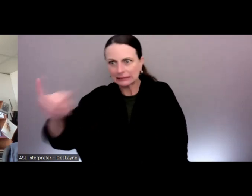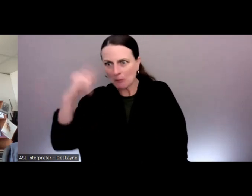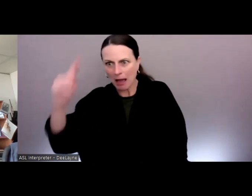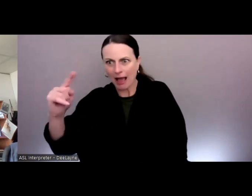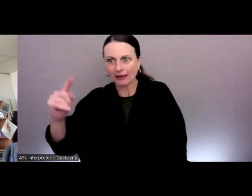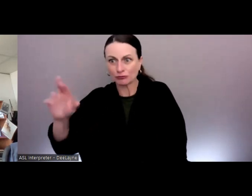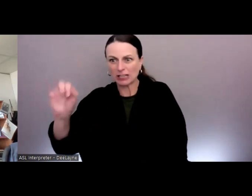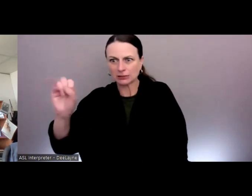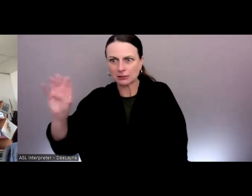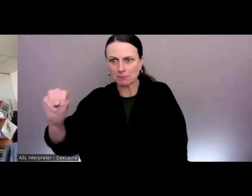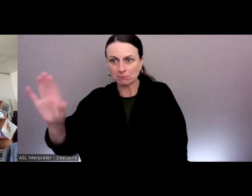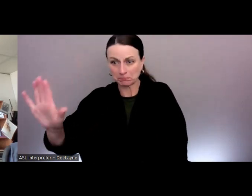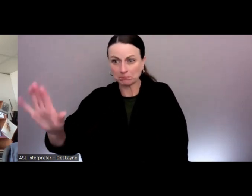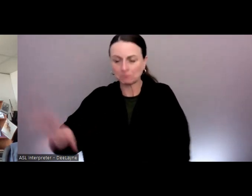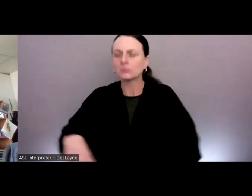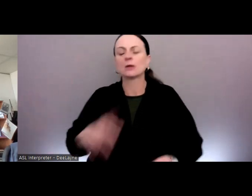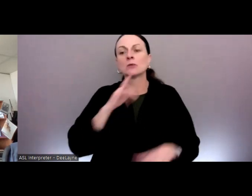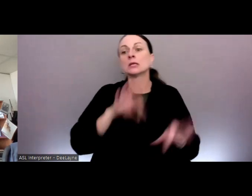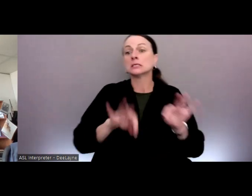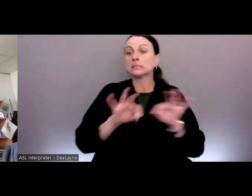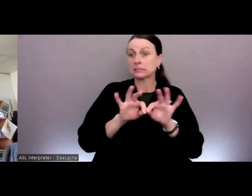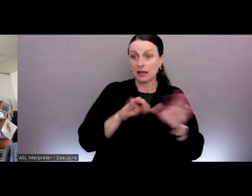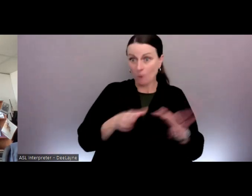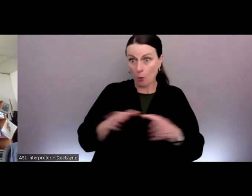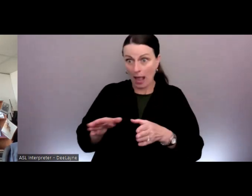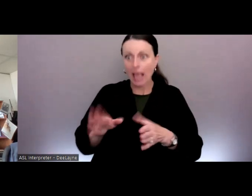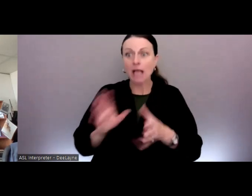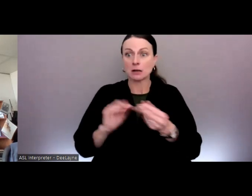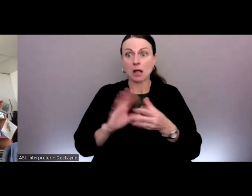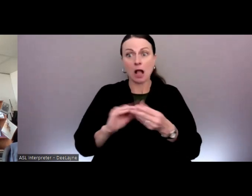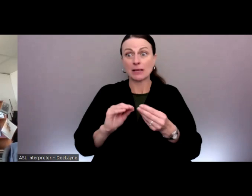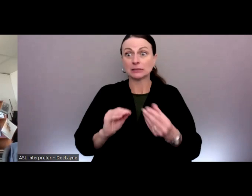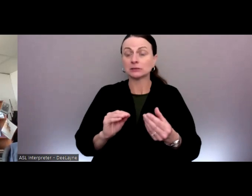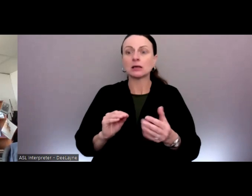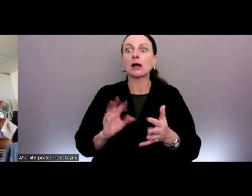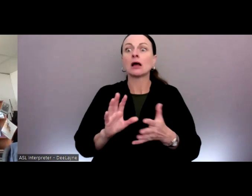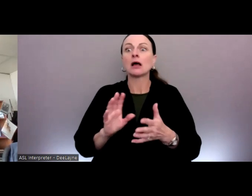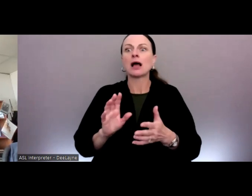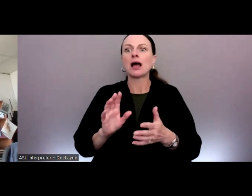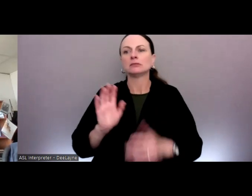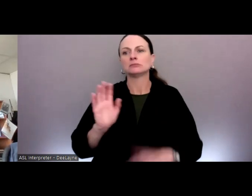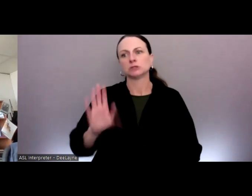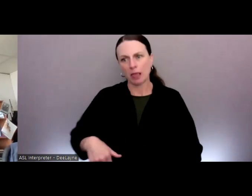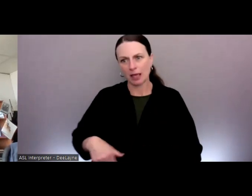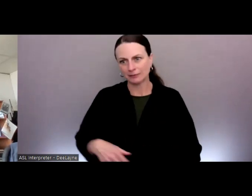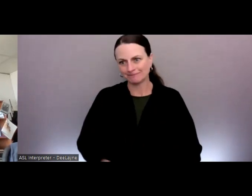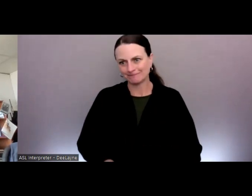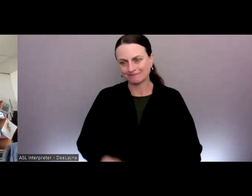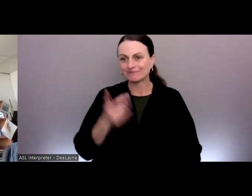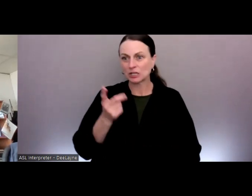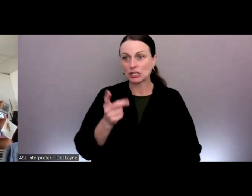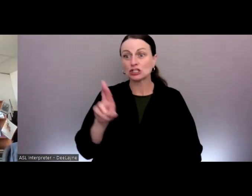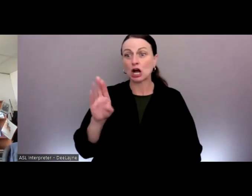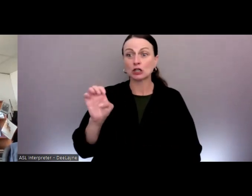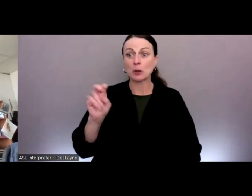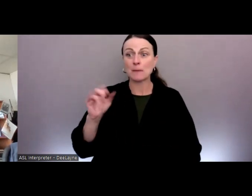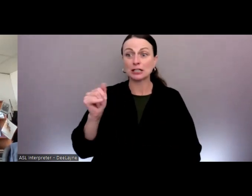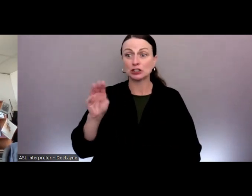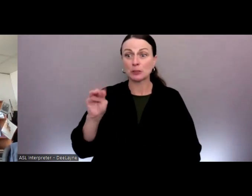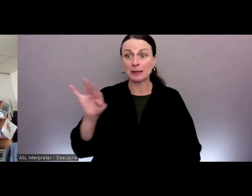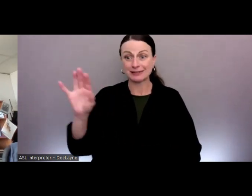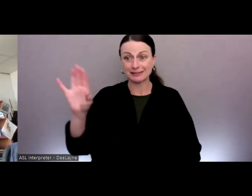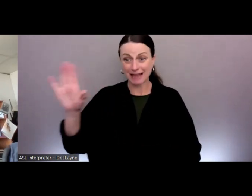Of course, in a significant way, those comments had come too late. Dr. Benjamin's work two decades prior